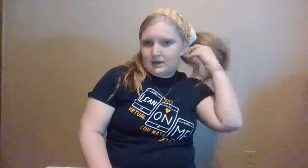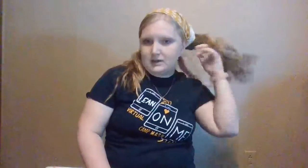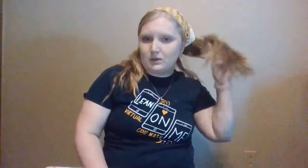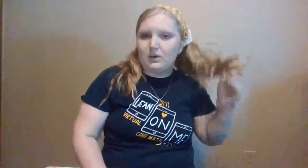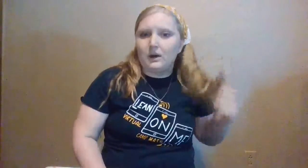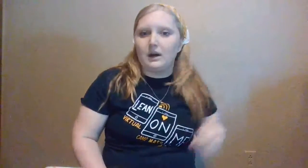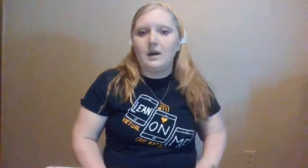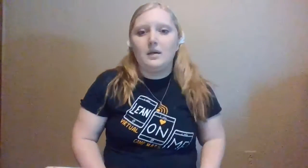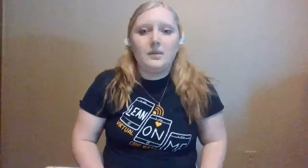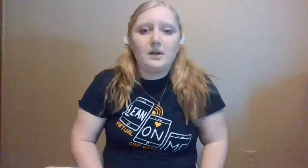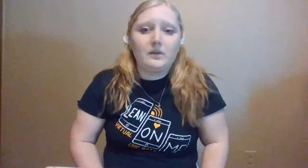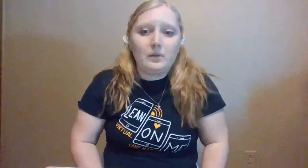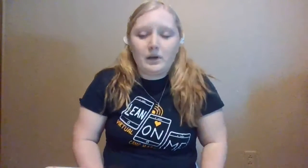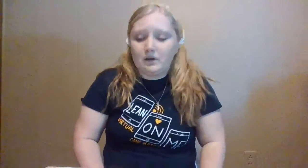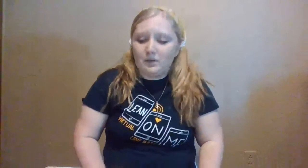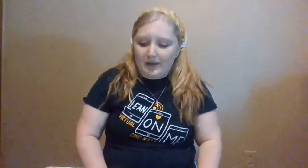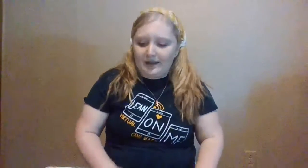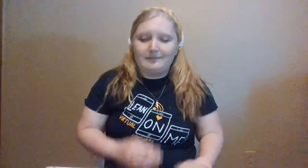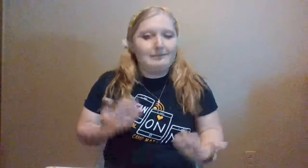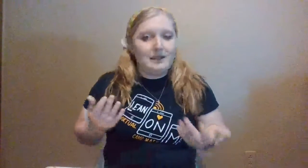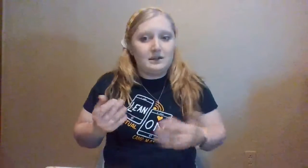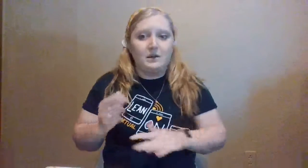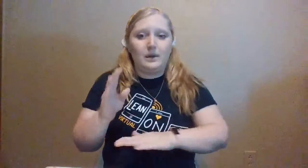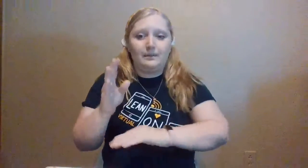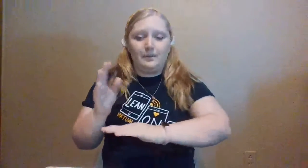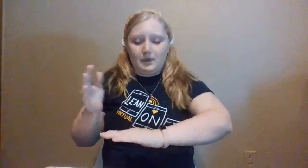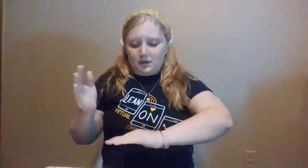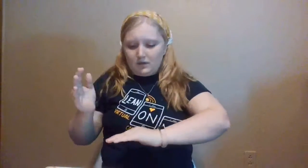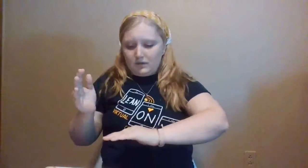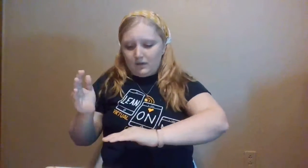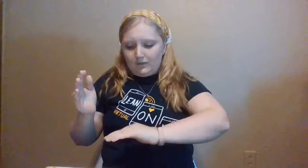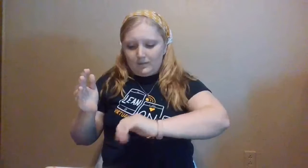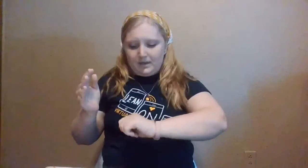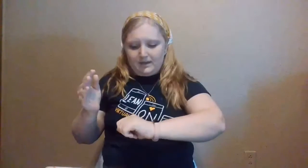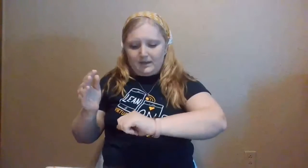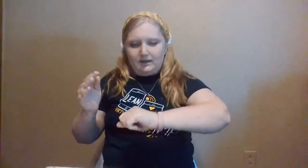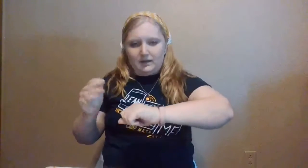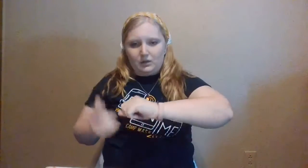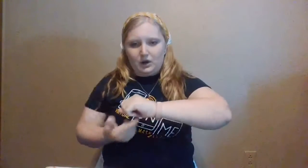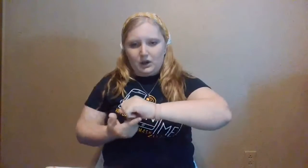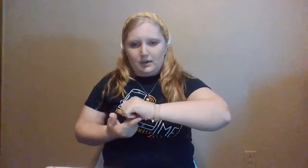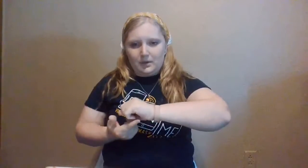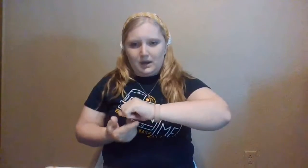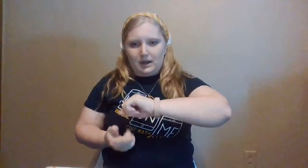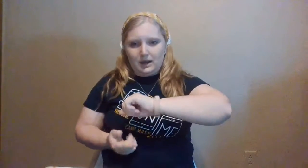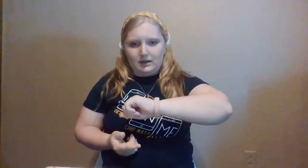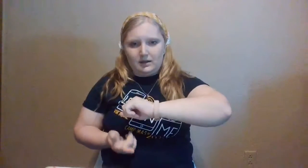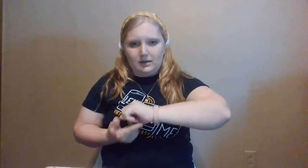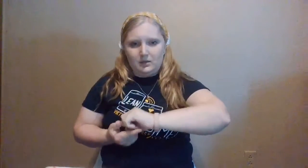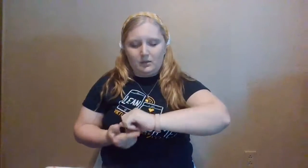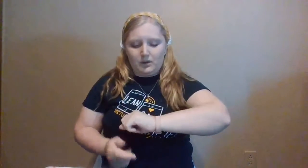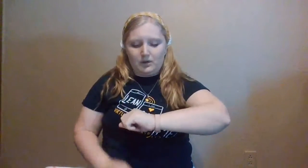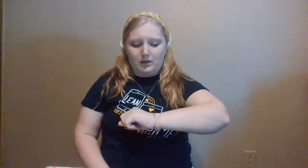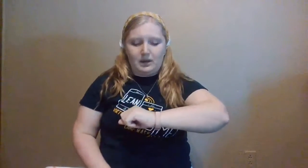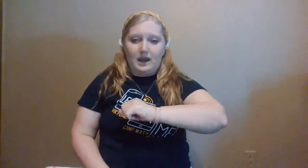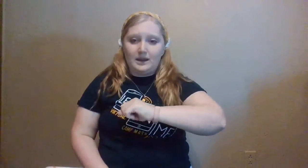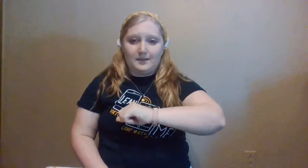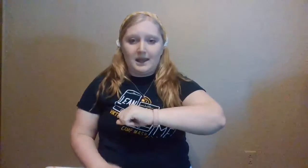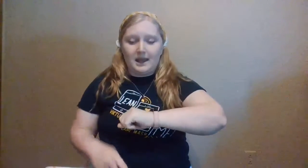schoolers or middle schoolers who might need to know it. So for business, you curl up your hand, your non-dominant